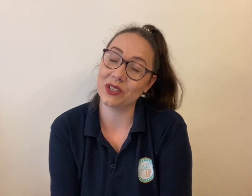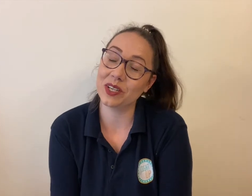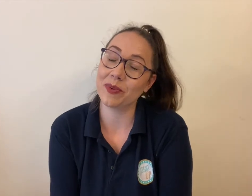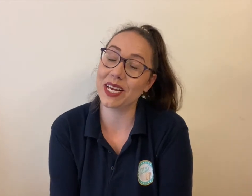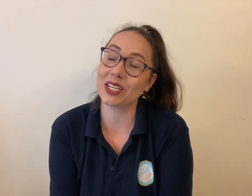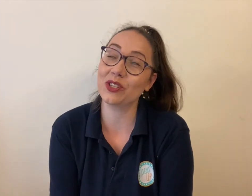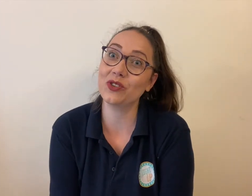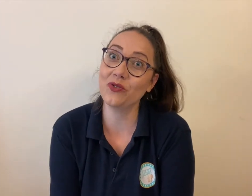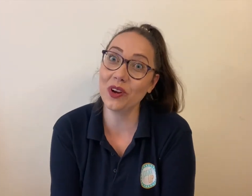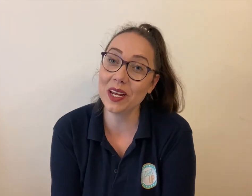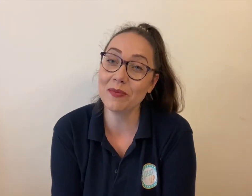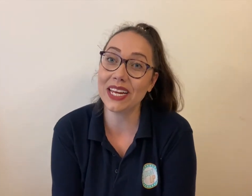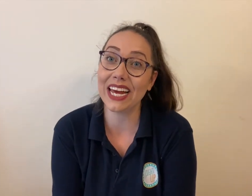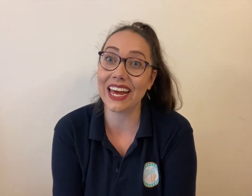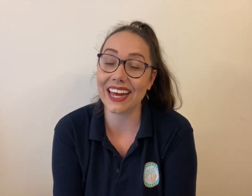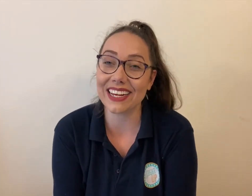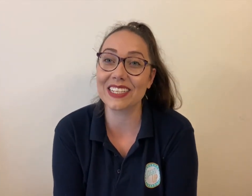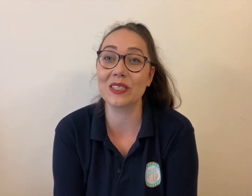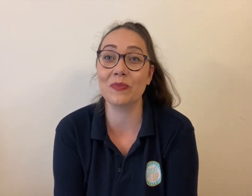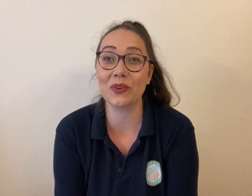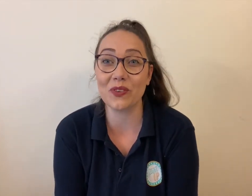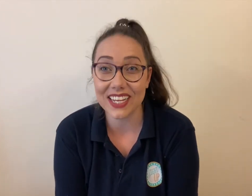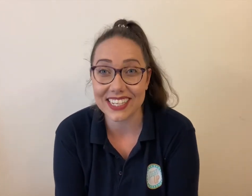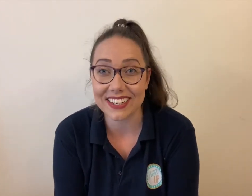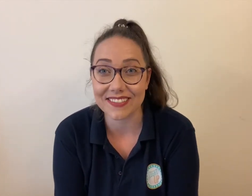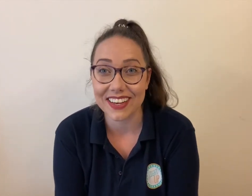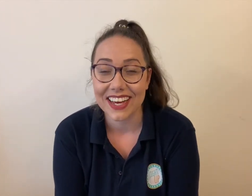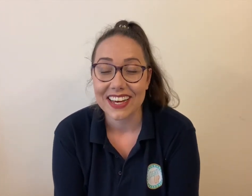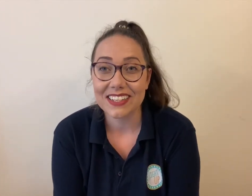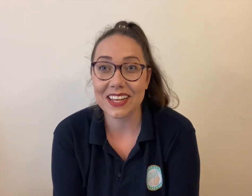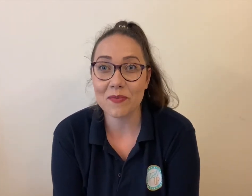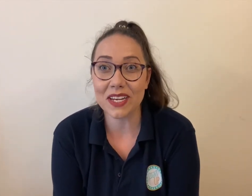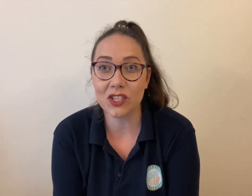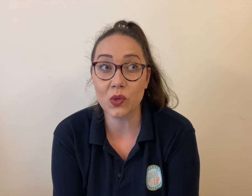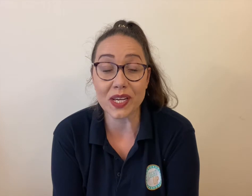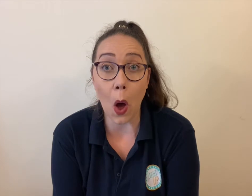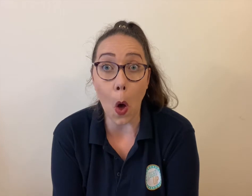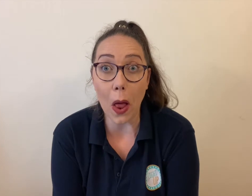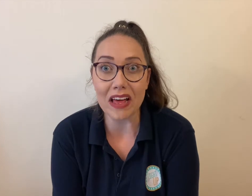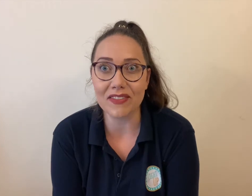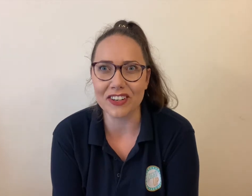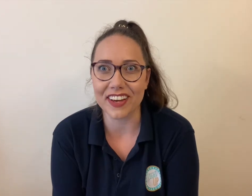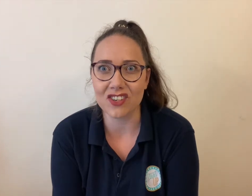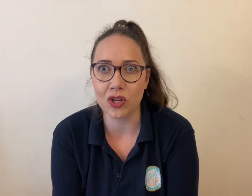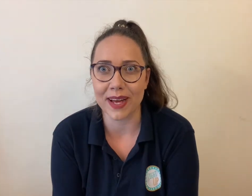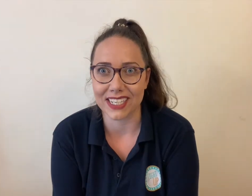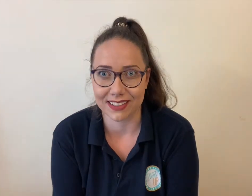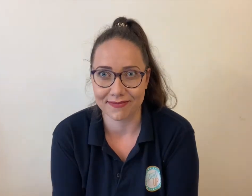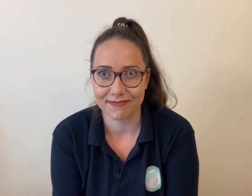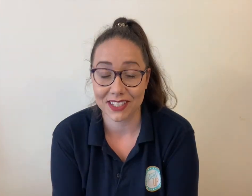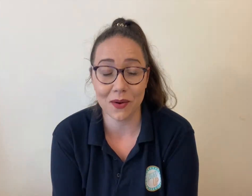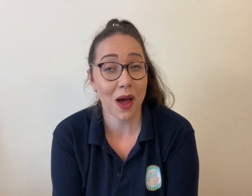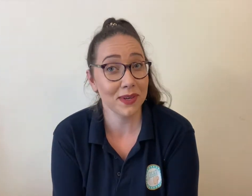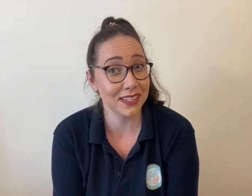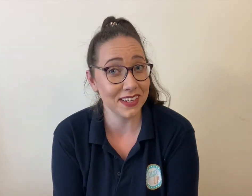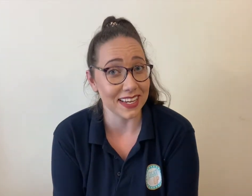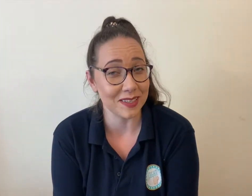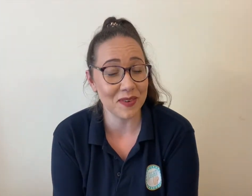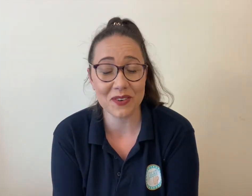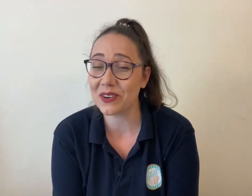be extremely expressive. So that means using all of your facial muscles. So I would suggest, before